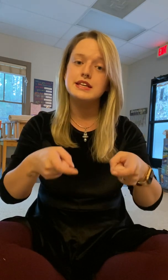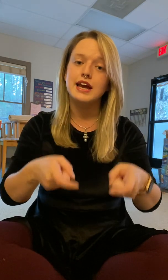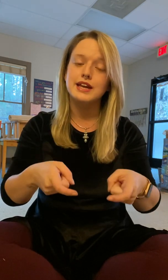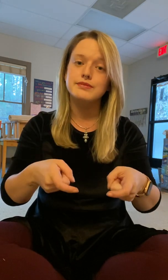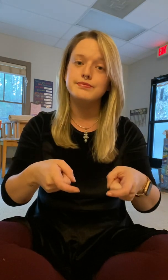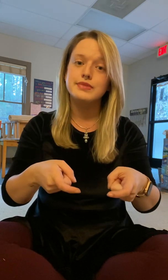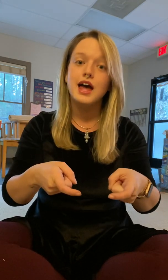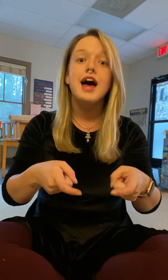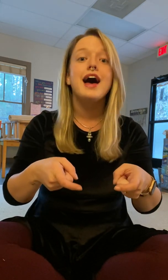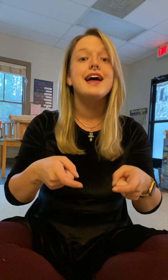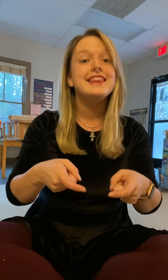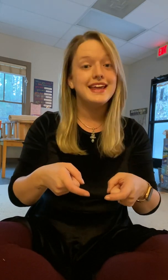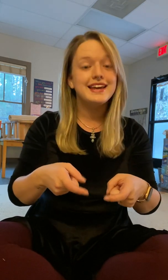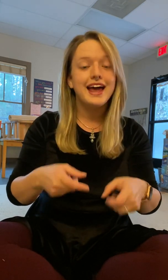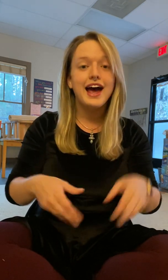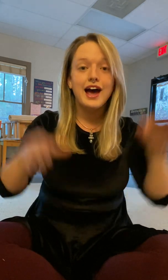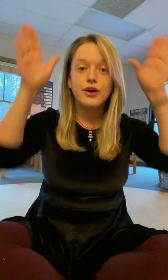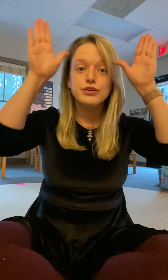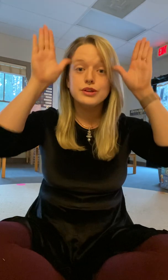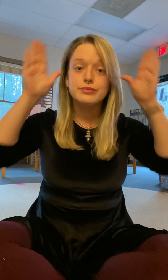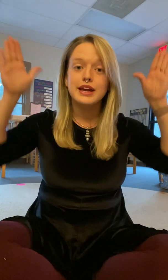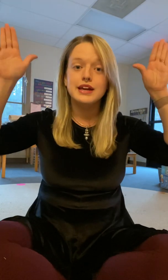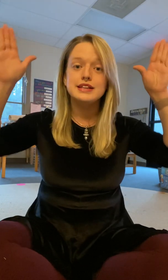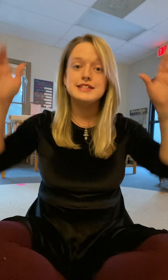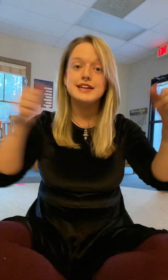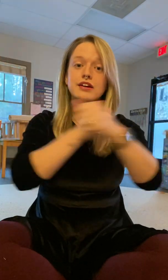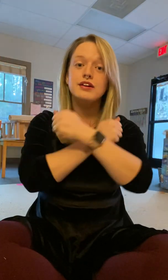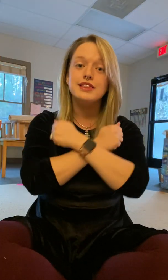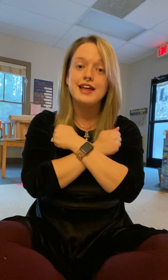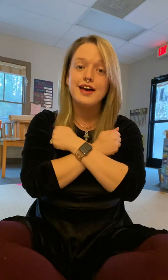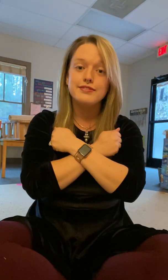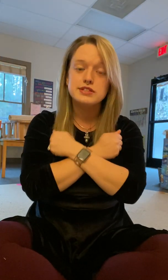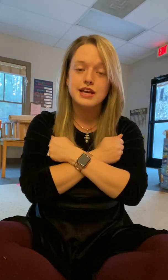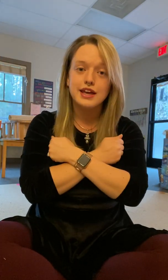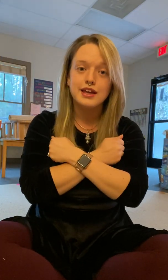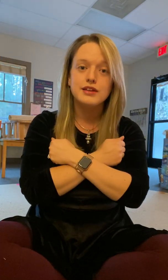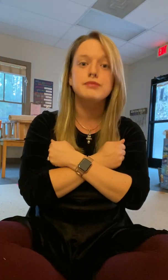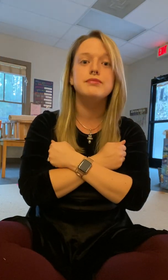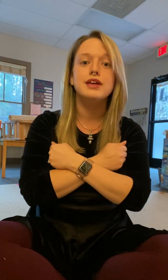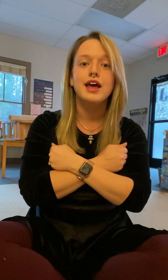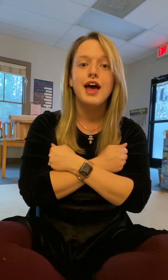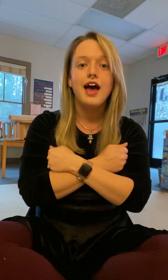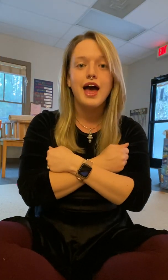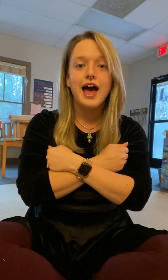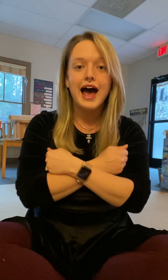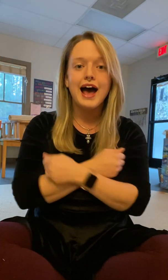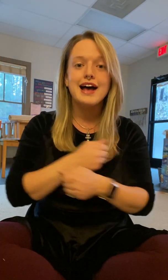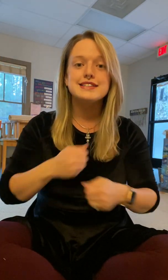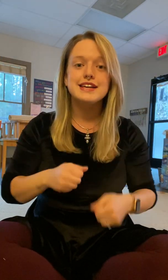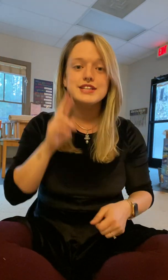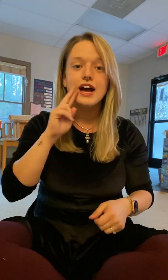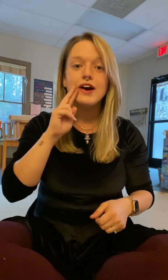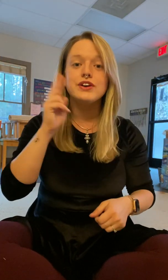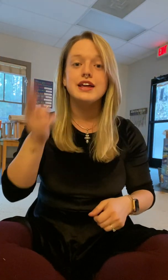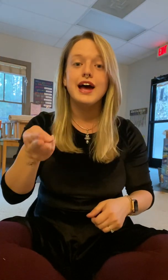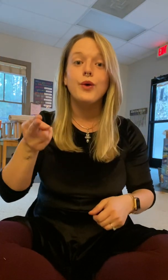tonight?" Then how the reindeer loved him as they shouted out